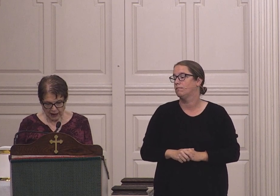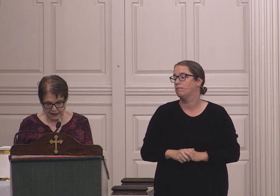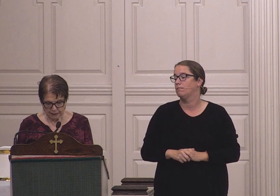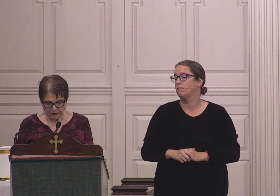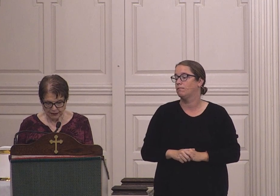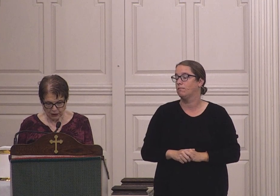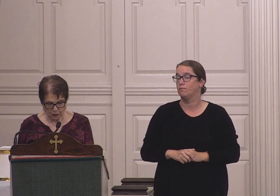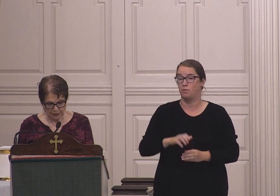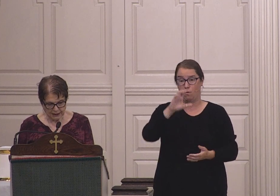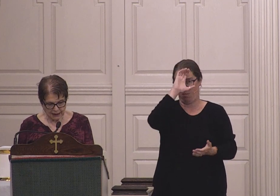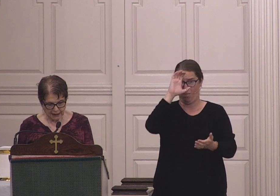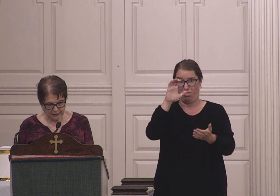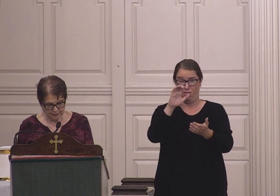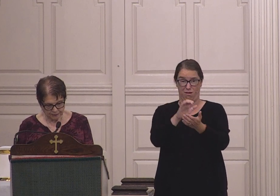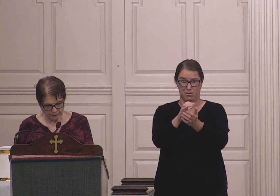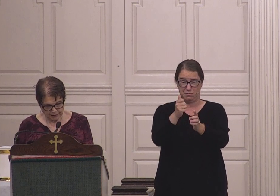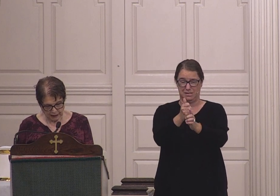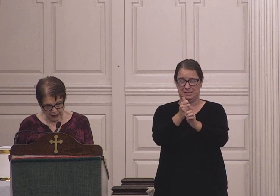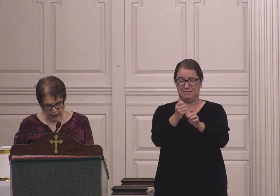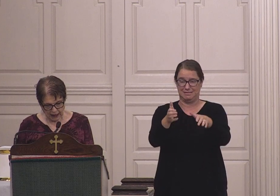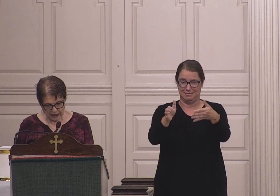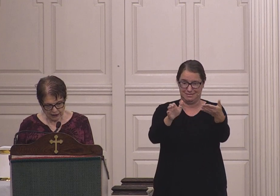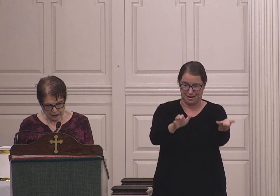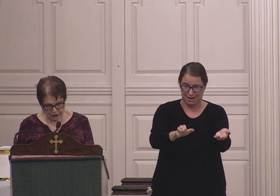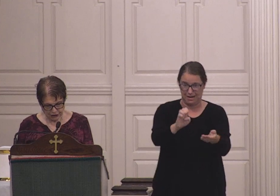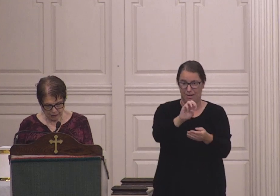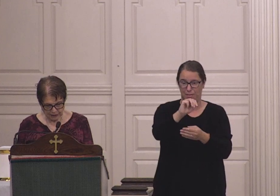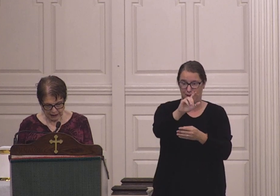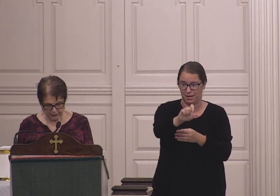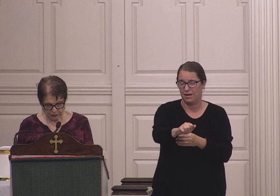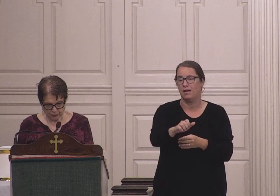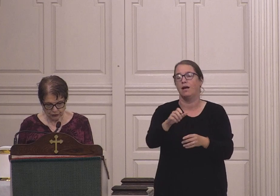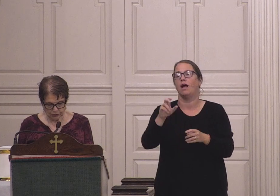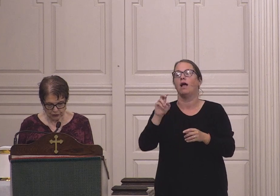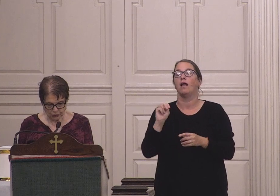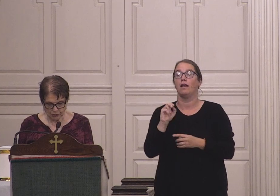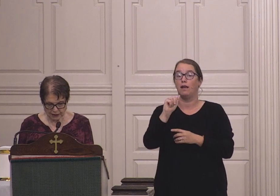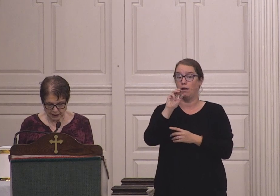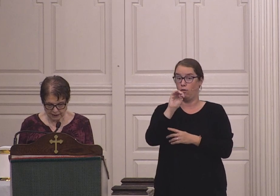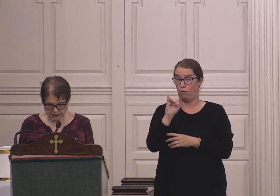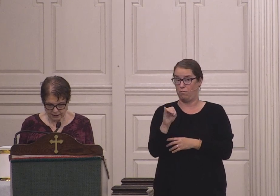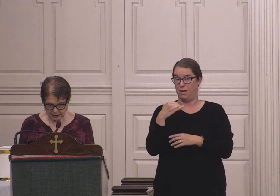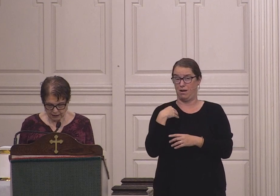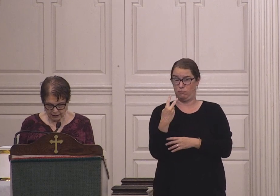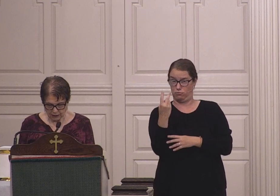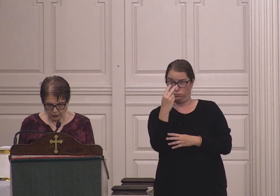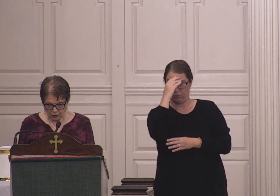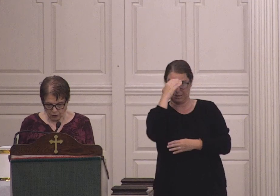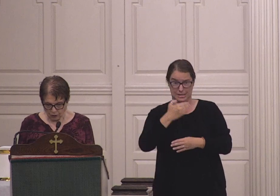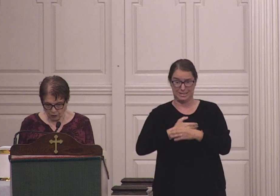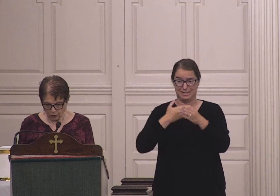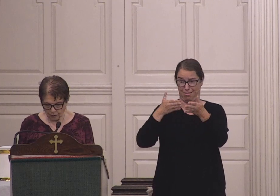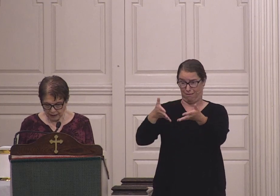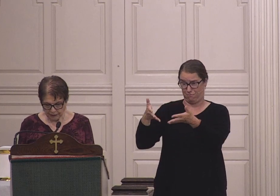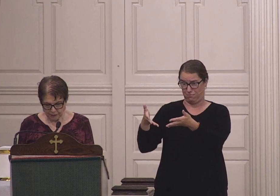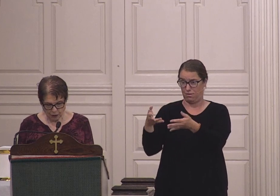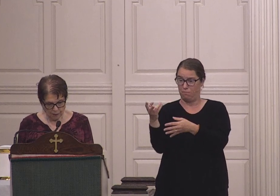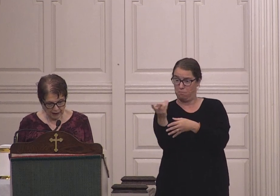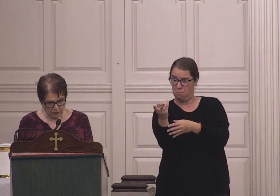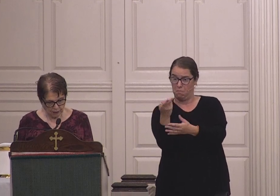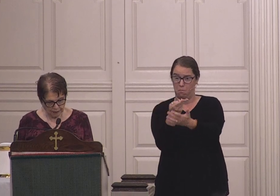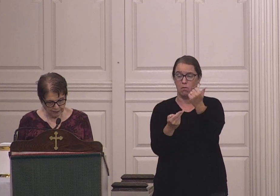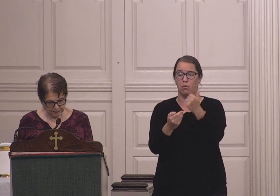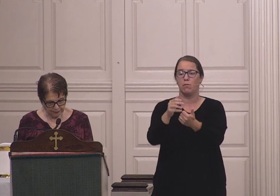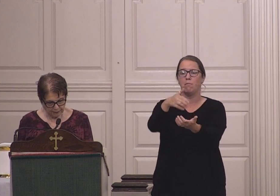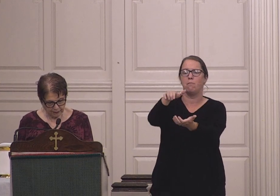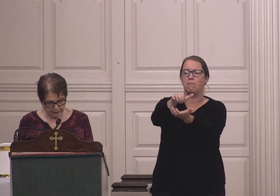Elimelech, the husband of Naomi, died, and she was left with two sons, who married